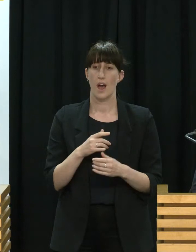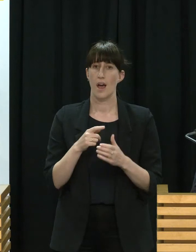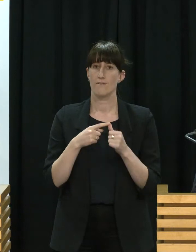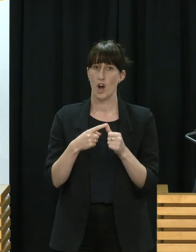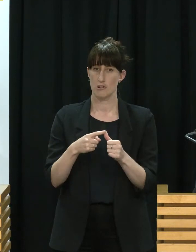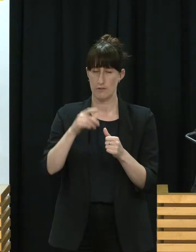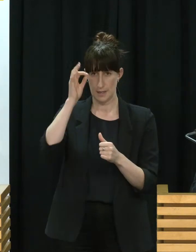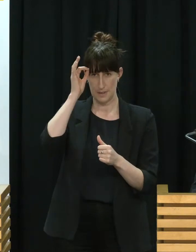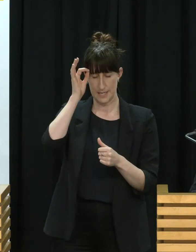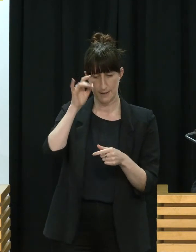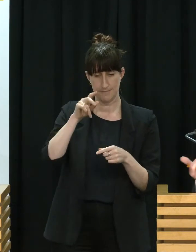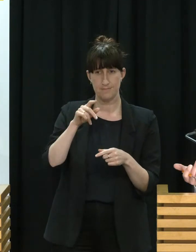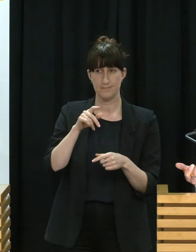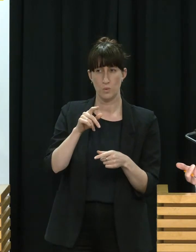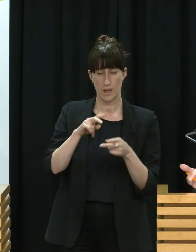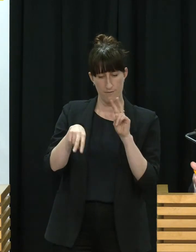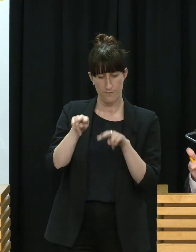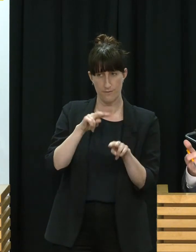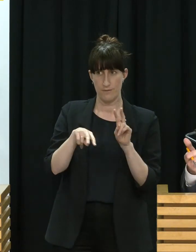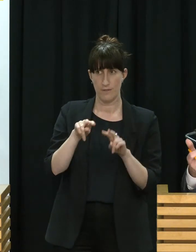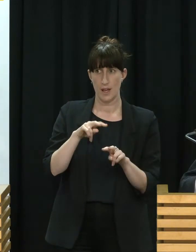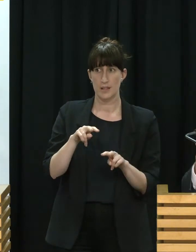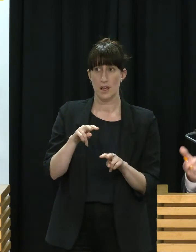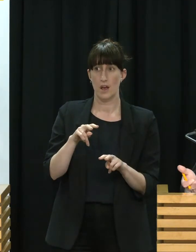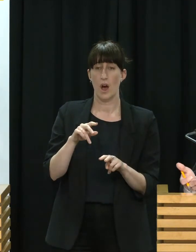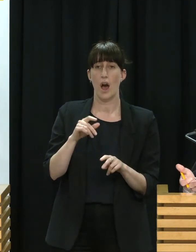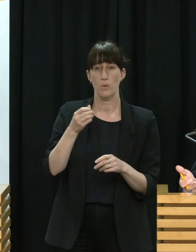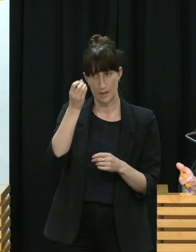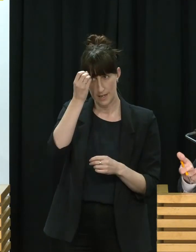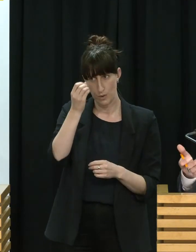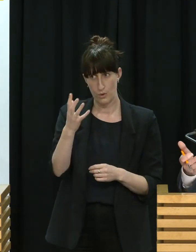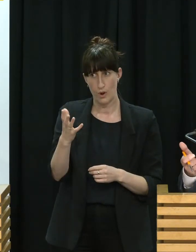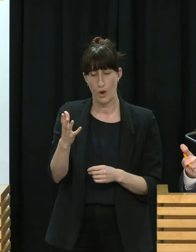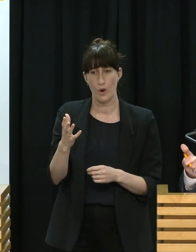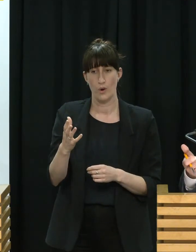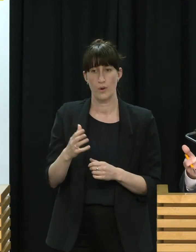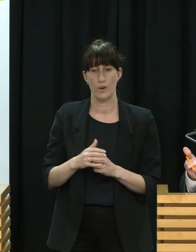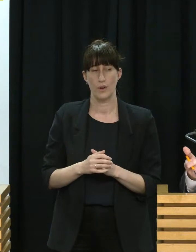or that we will get the advice, and then we'll put that advice through to our